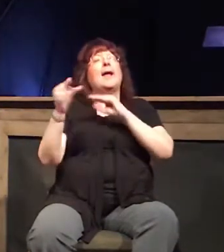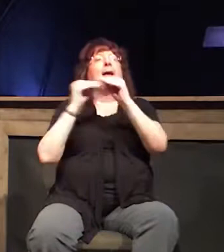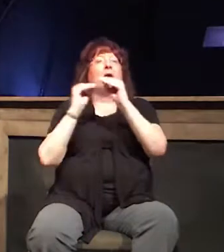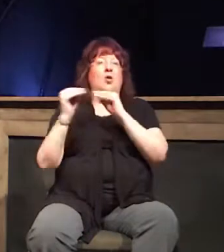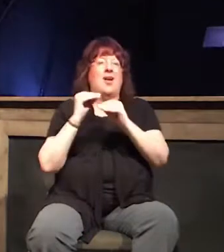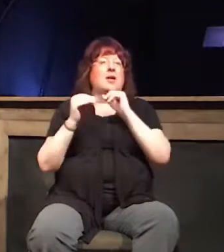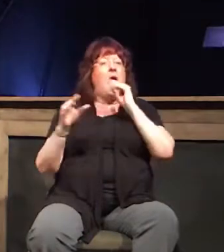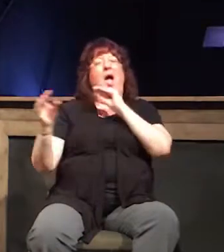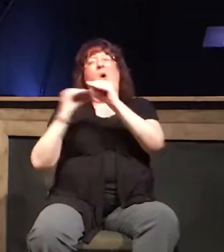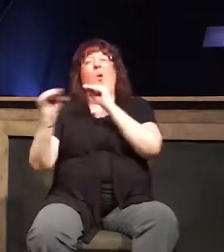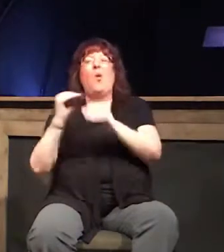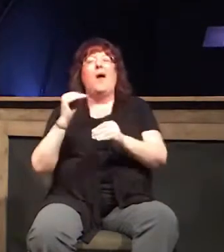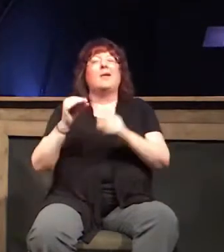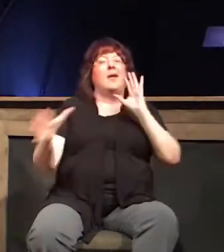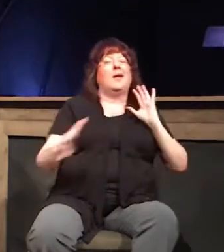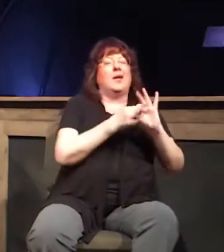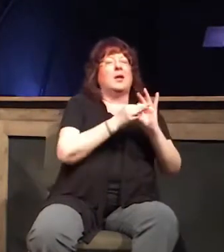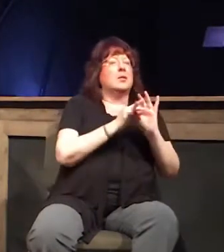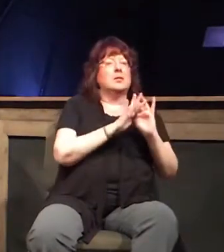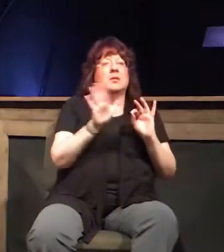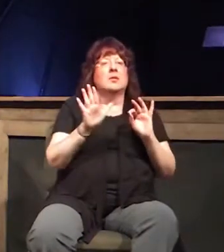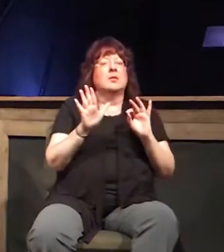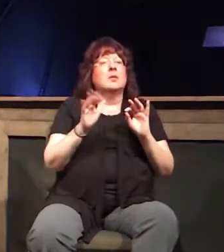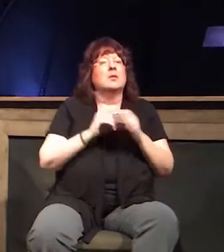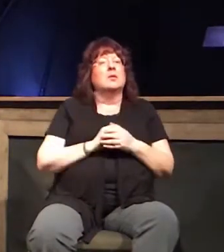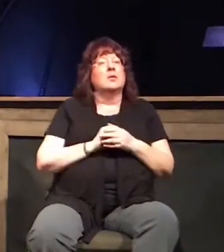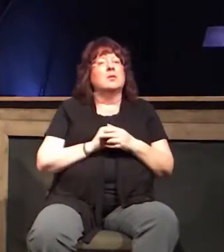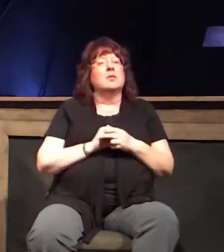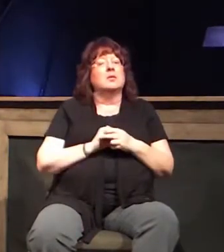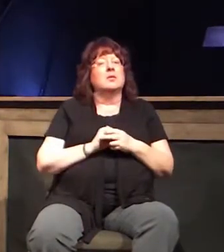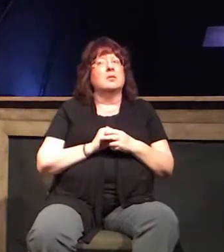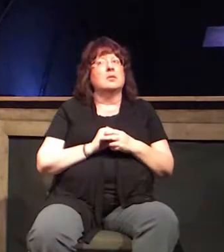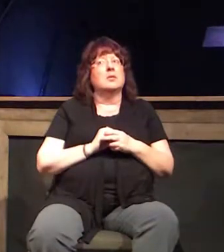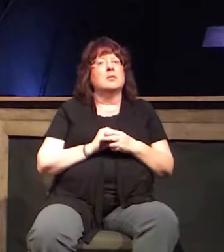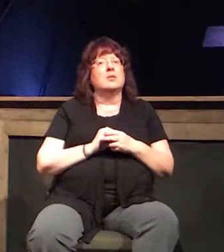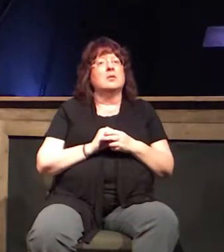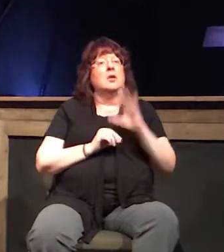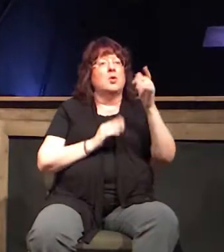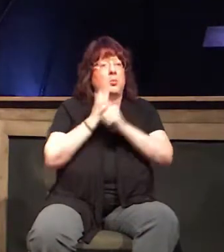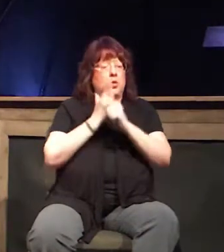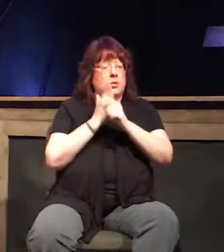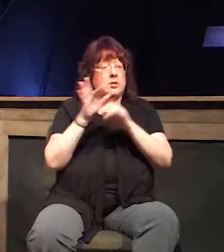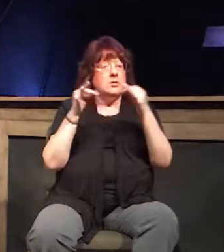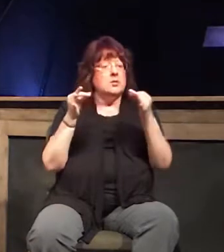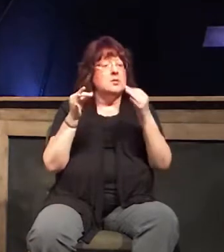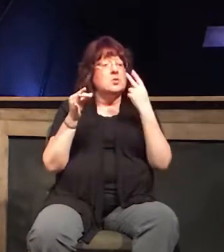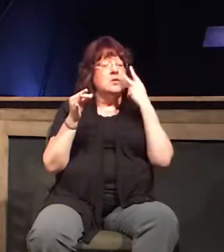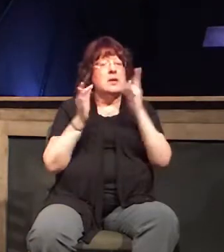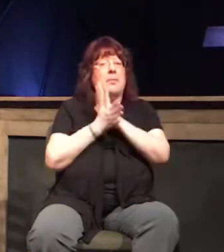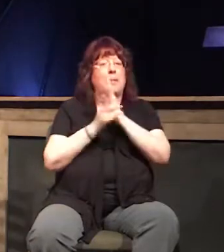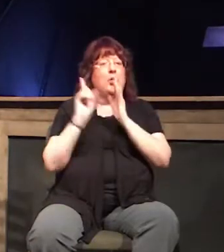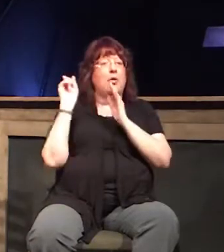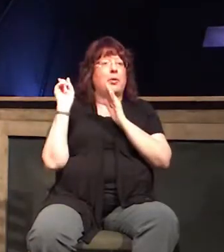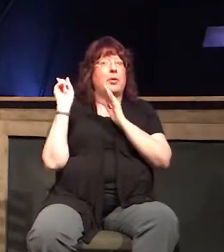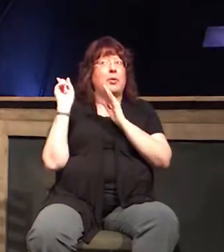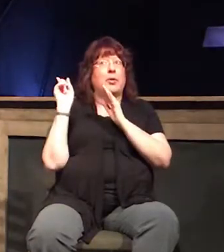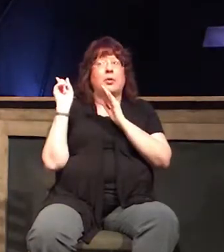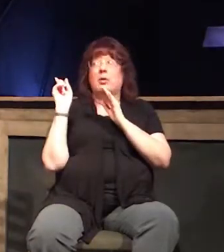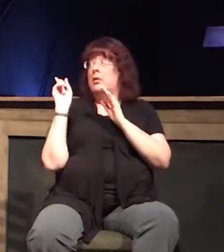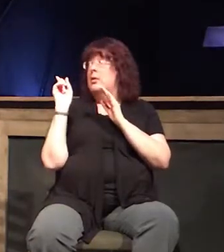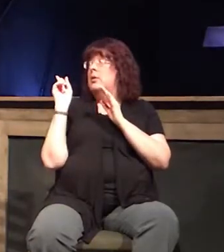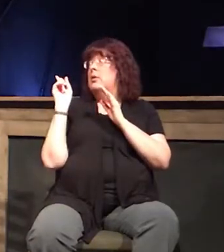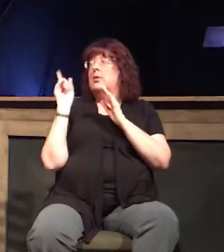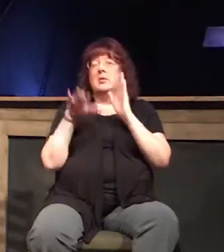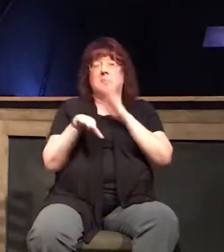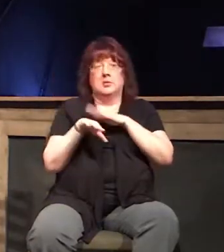correct versus correct and then connect. Okay? In your bulletin, you will find this sheet of paper.